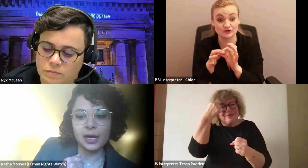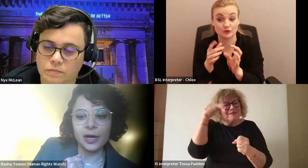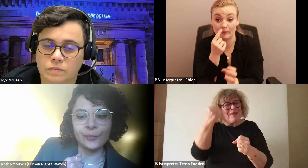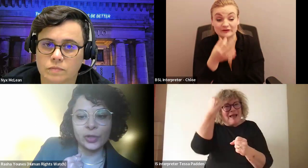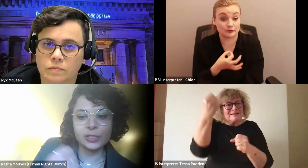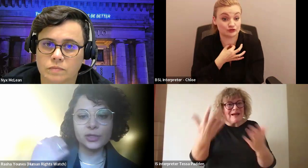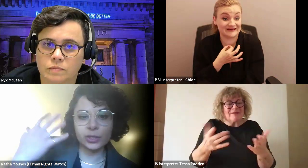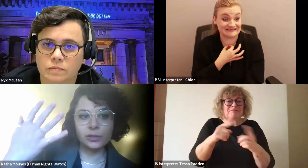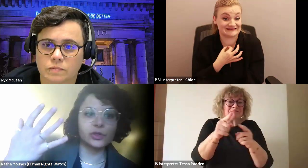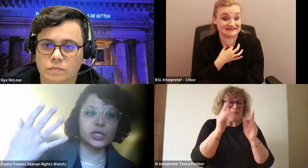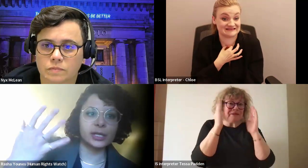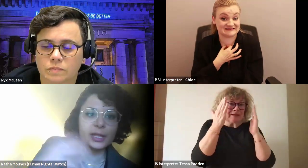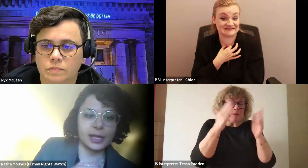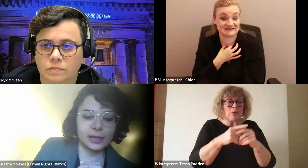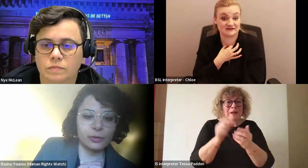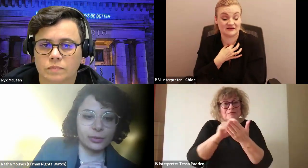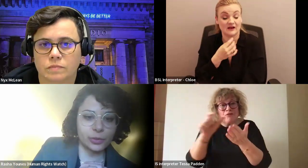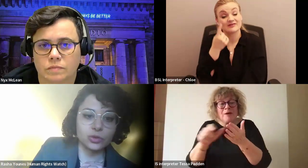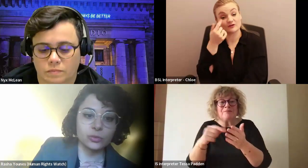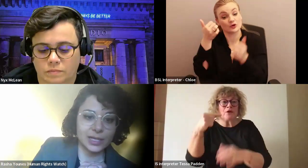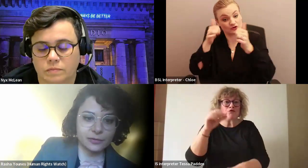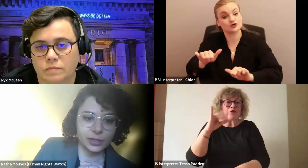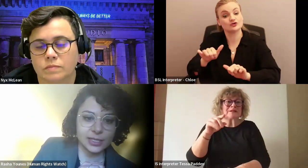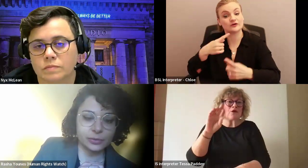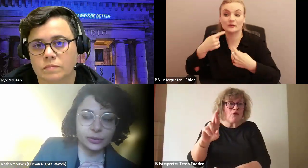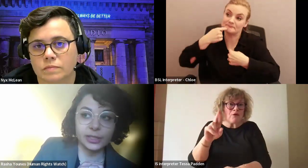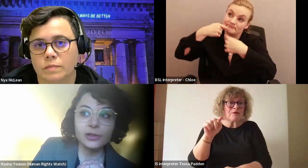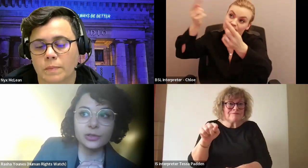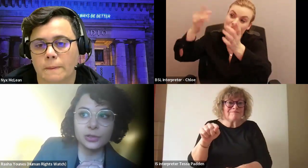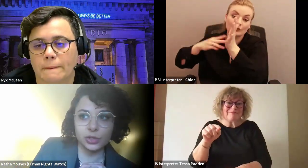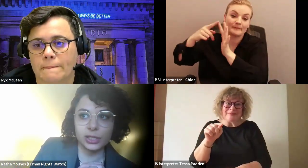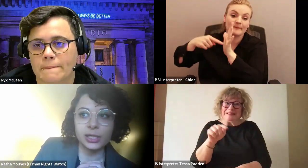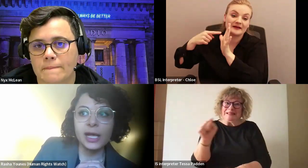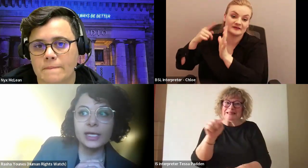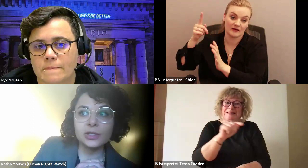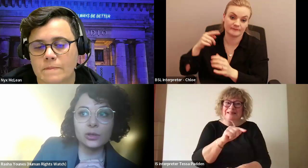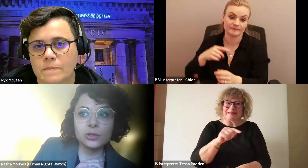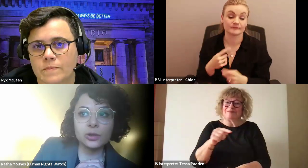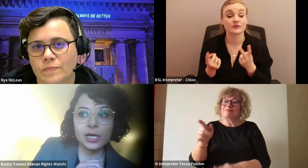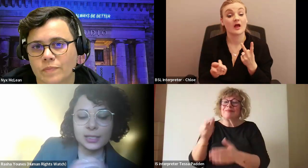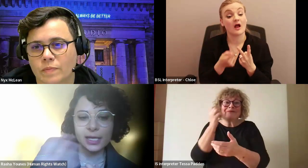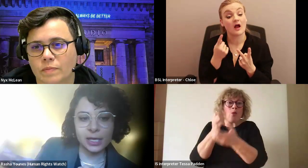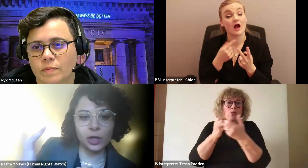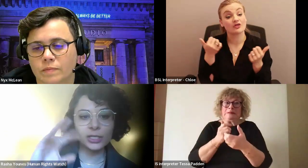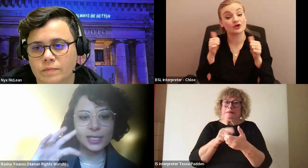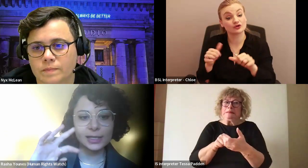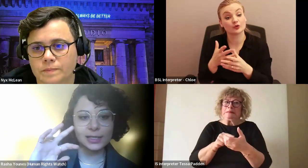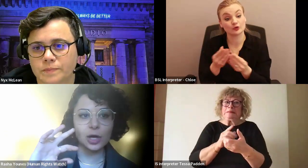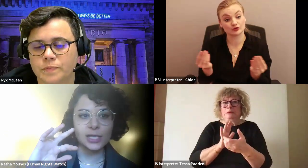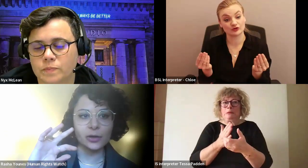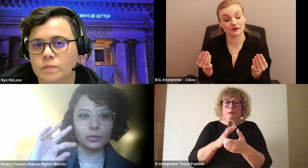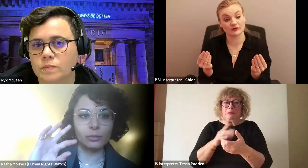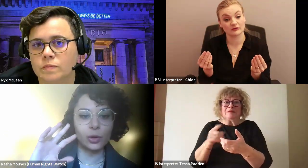And this is one solution that we propose to Meta, for example. The other solution is also